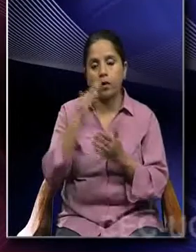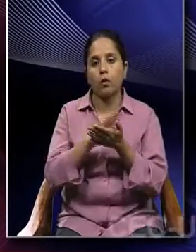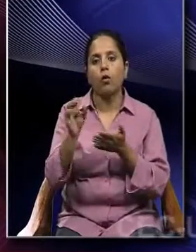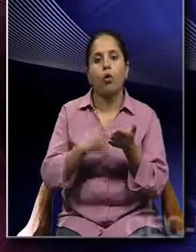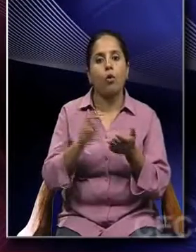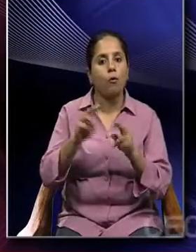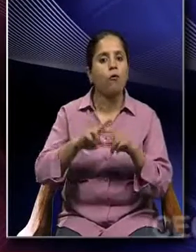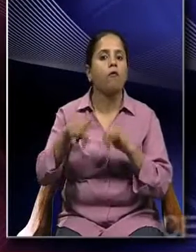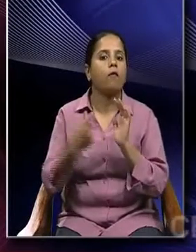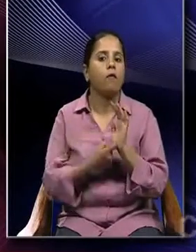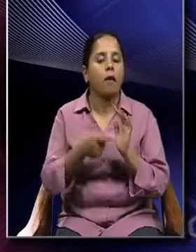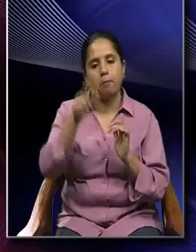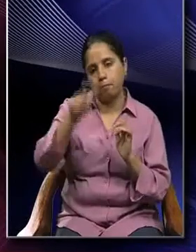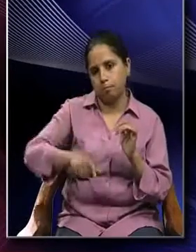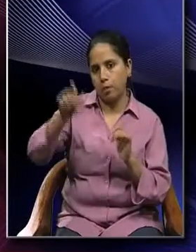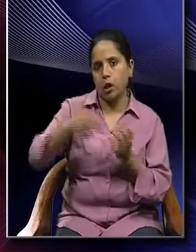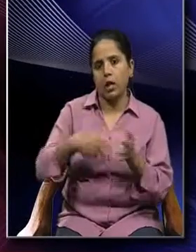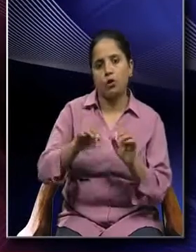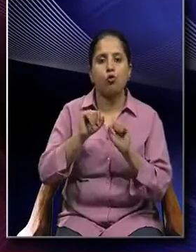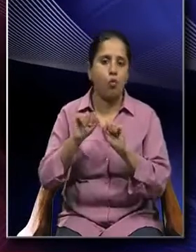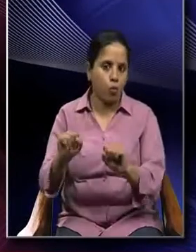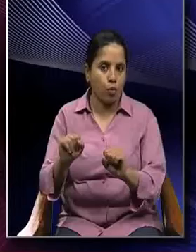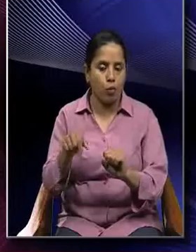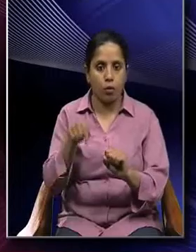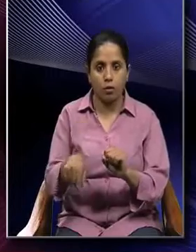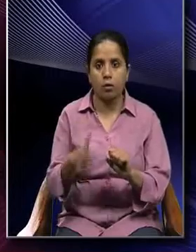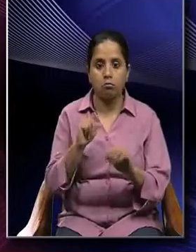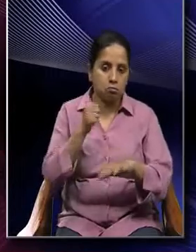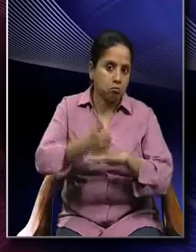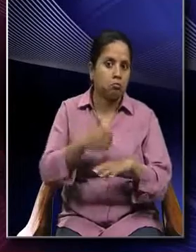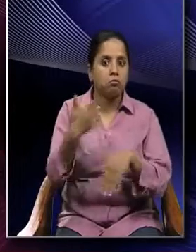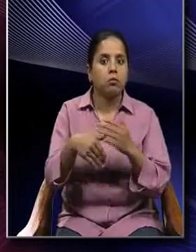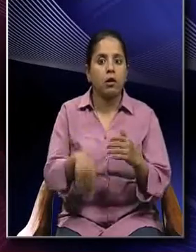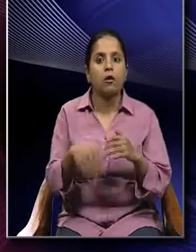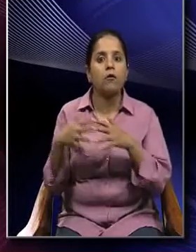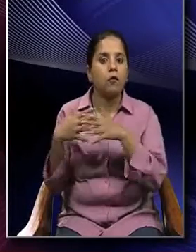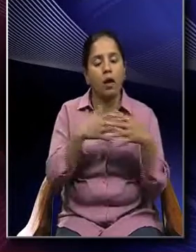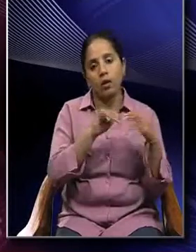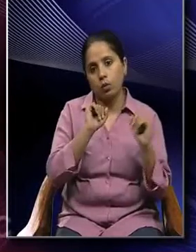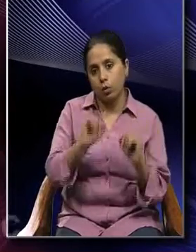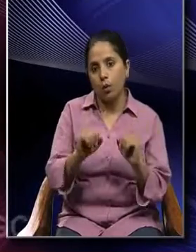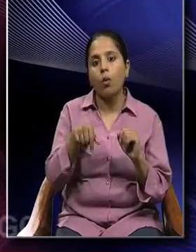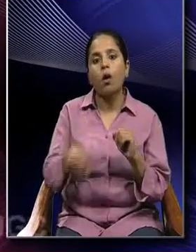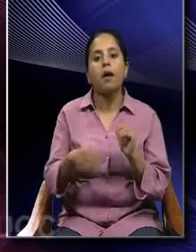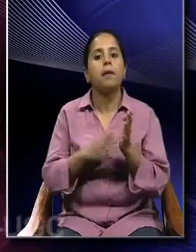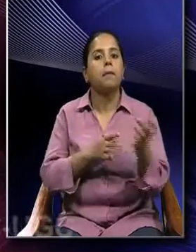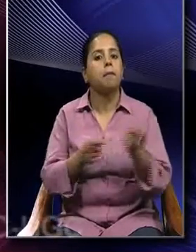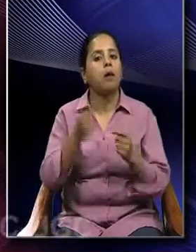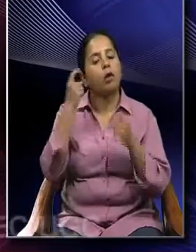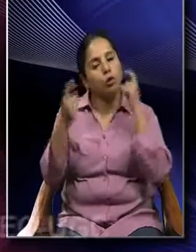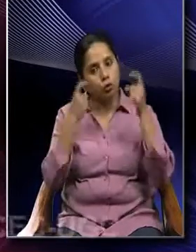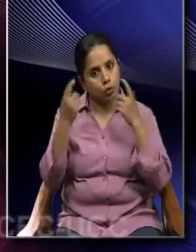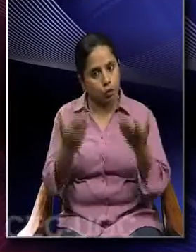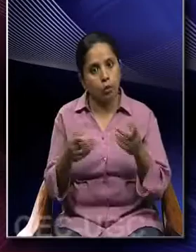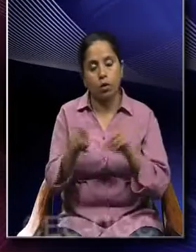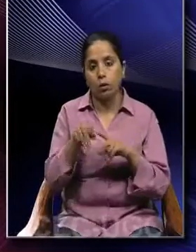nature of the man, which is basically well established in the Western philosophy, in the Western management thought. And this is also